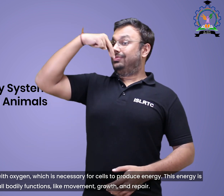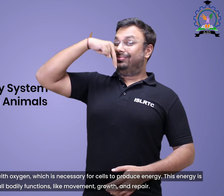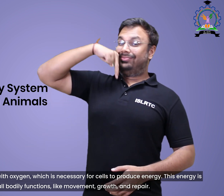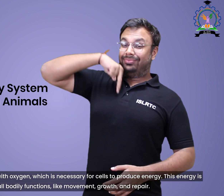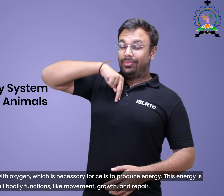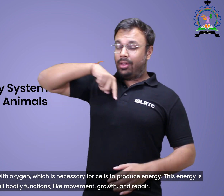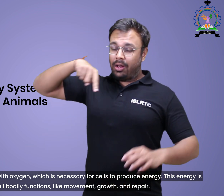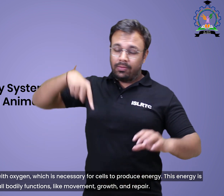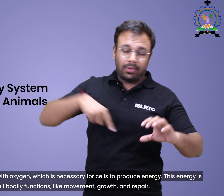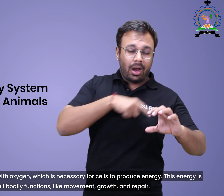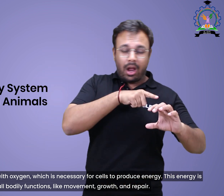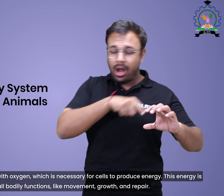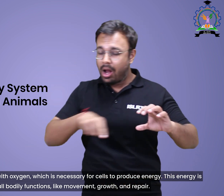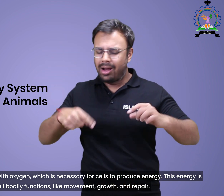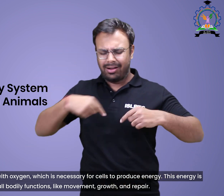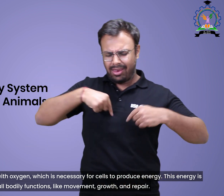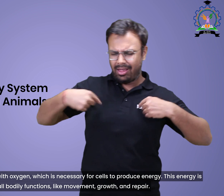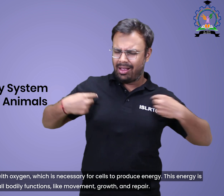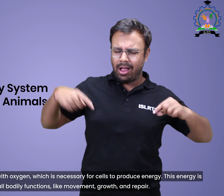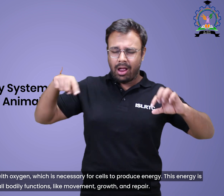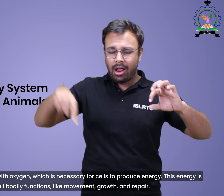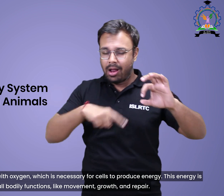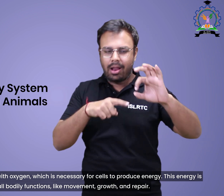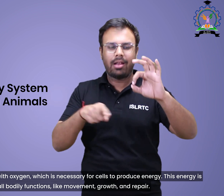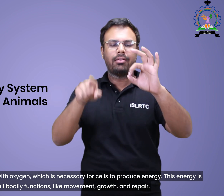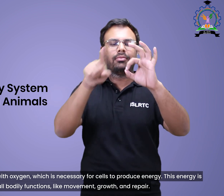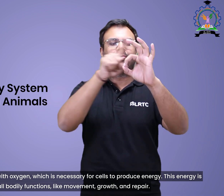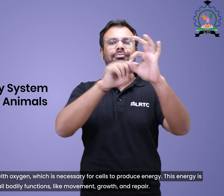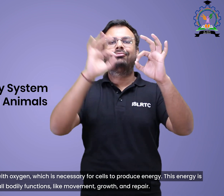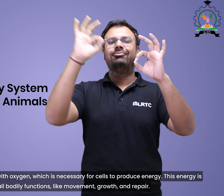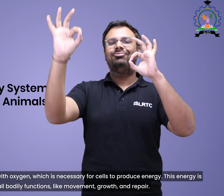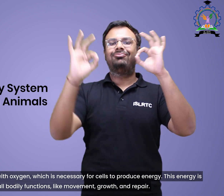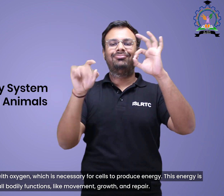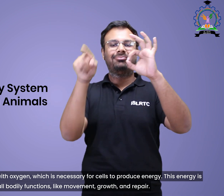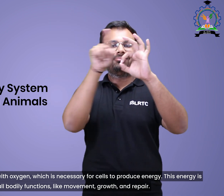required for all bodily functions, like movement, growth, and repair.